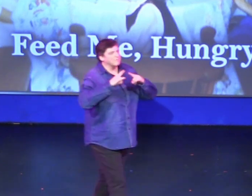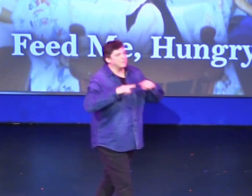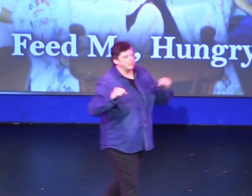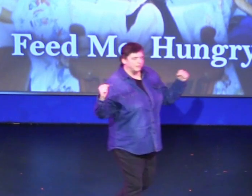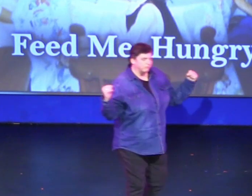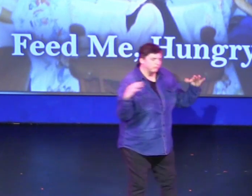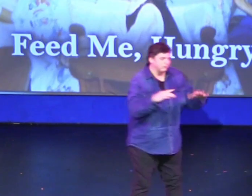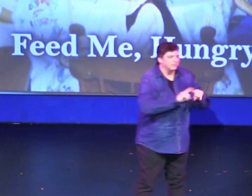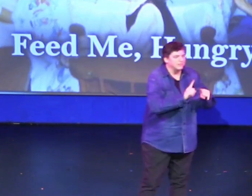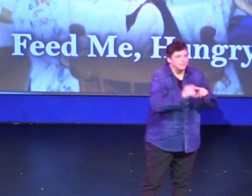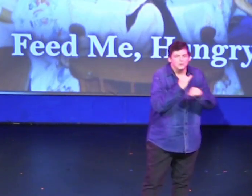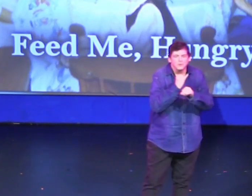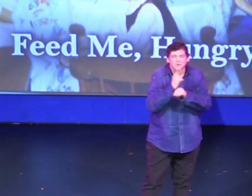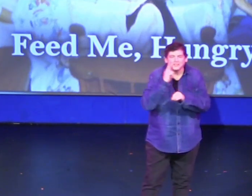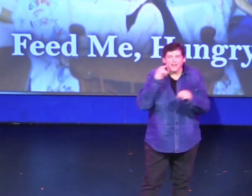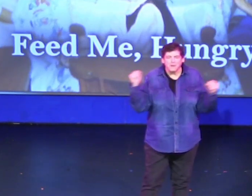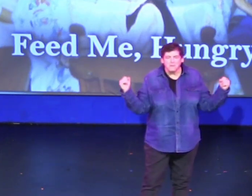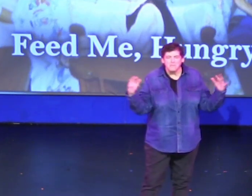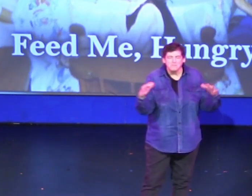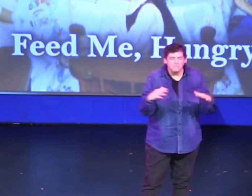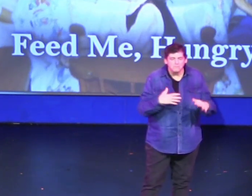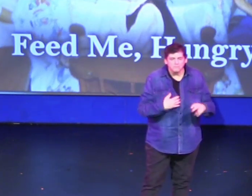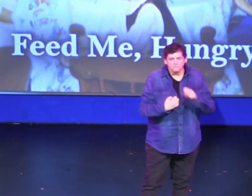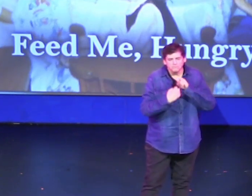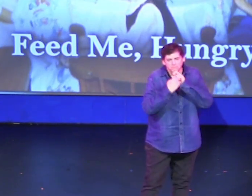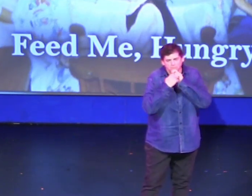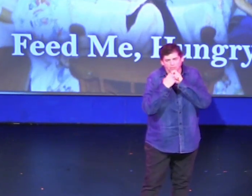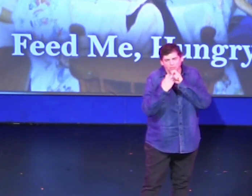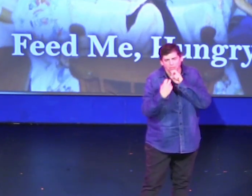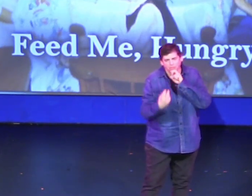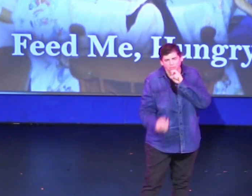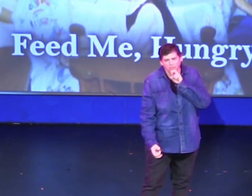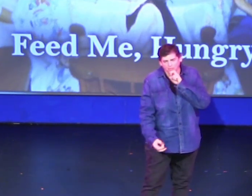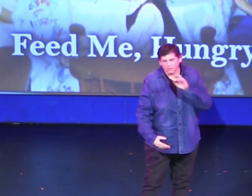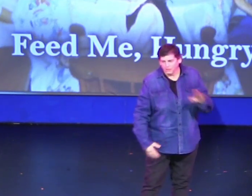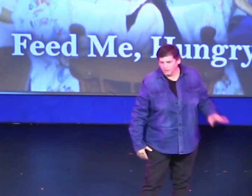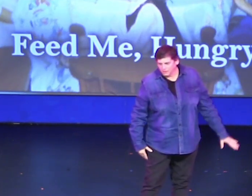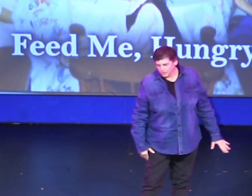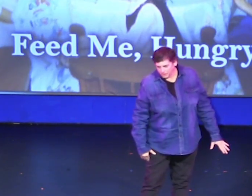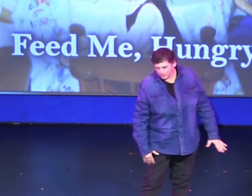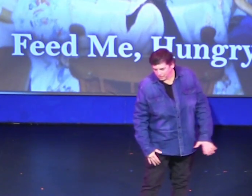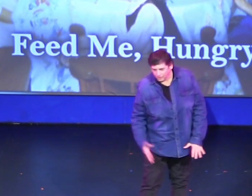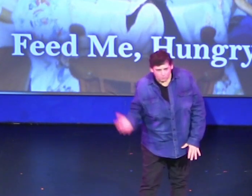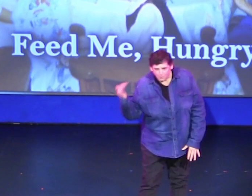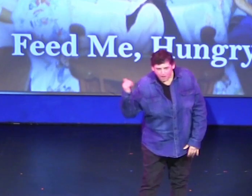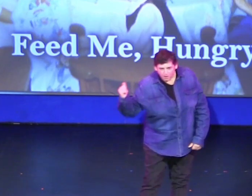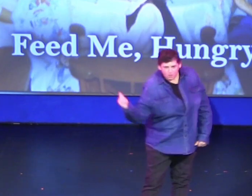When I was 10, I attended a summer camp with students from schools for the deaf from all over.